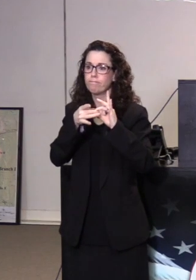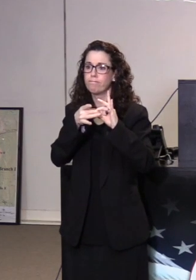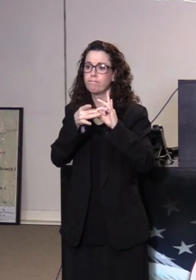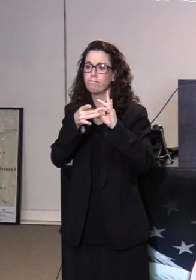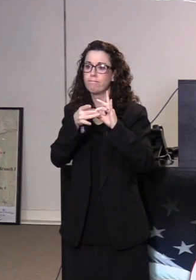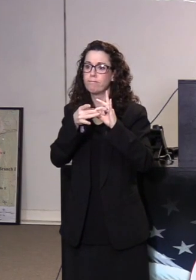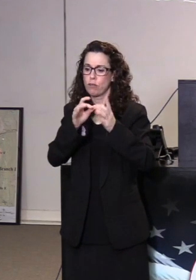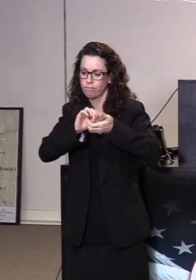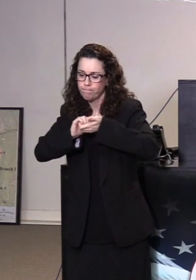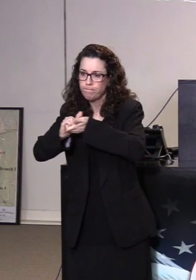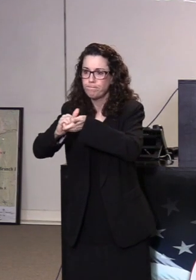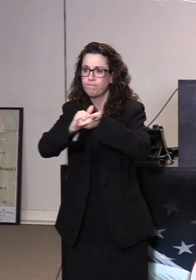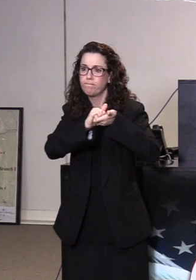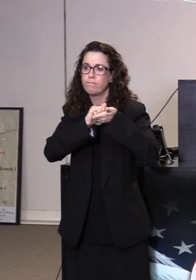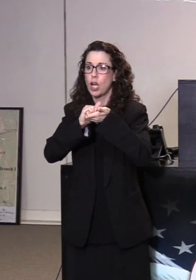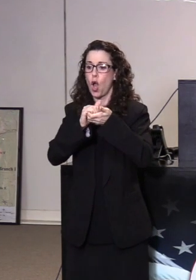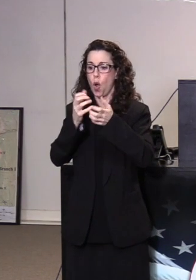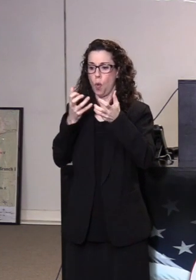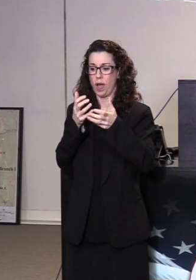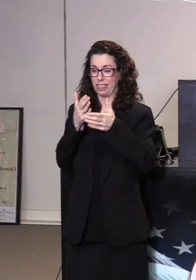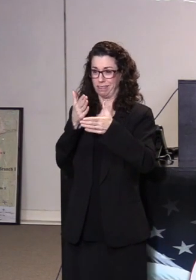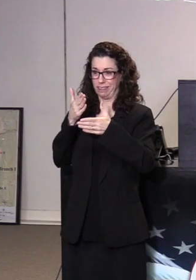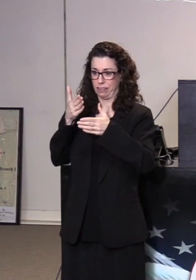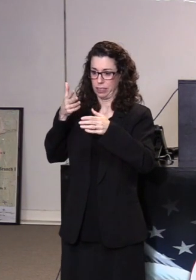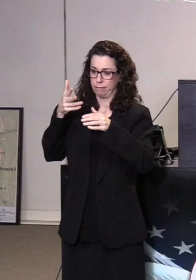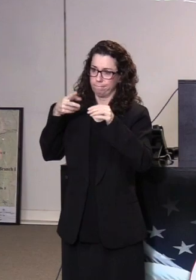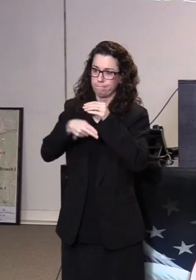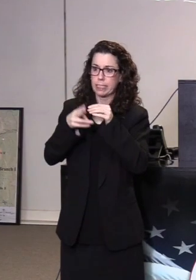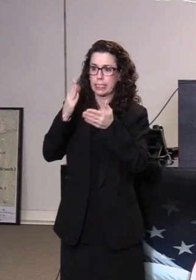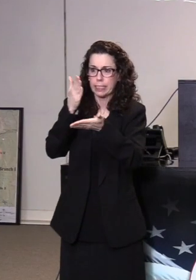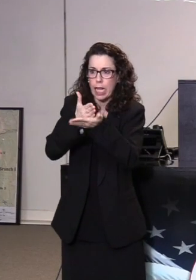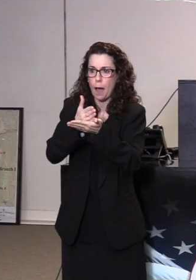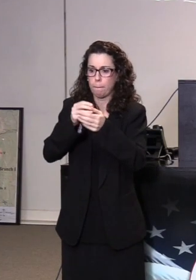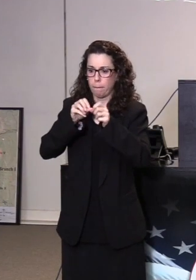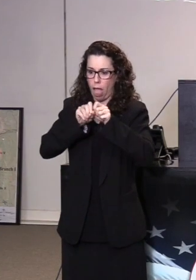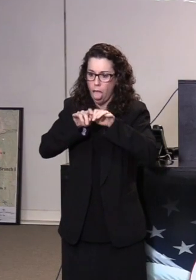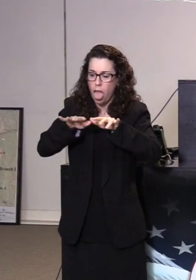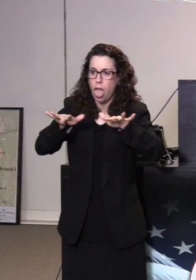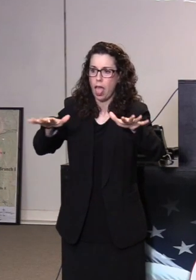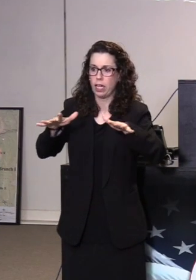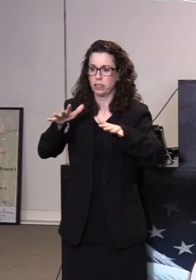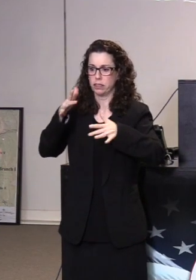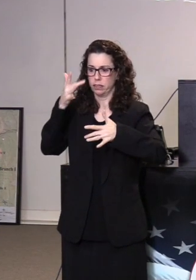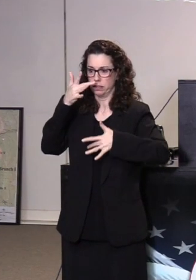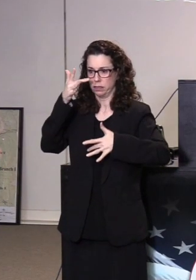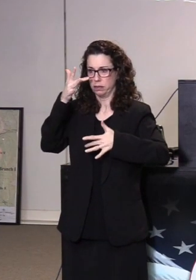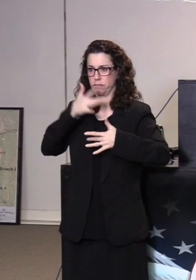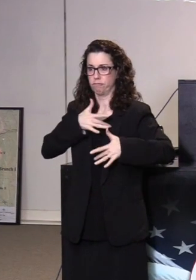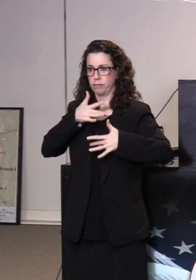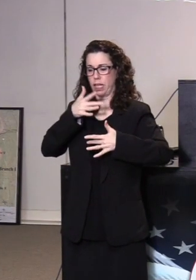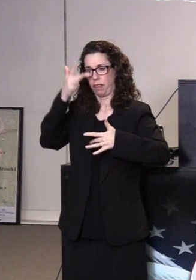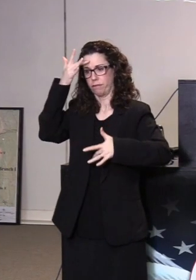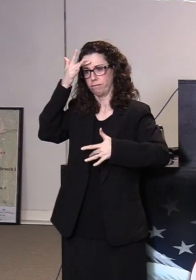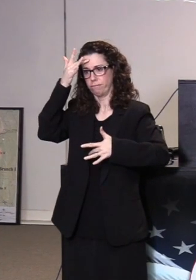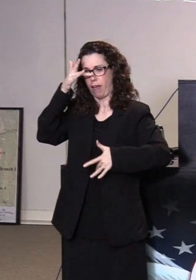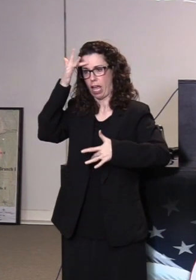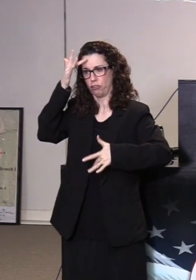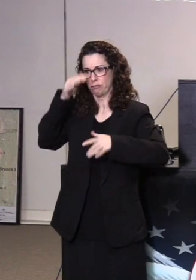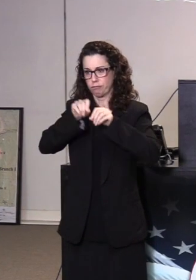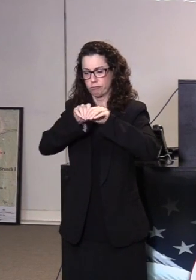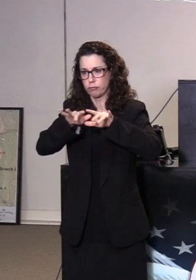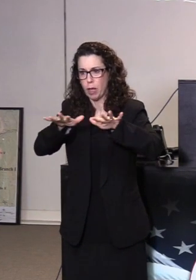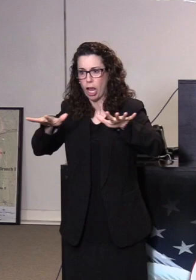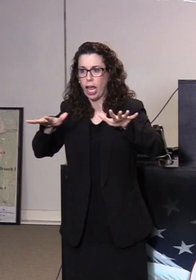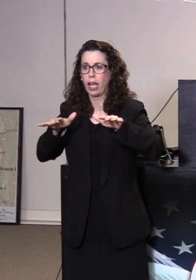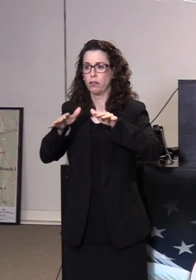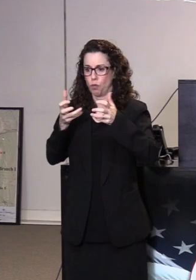to stop the spread of this virus. We are all in unknown territory. We do not know exactly what tomorrow holds. But